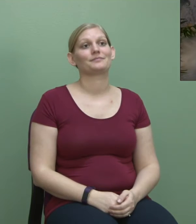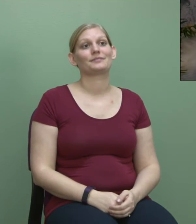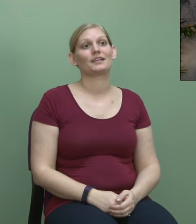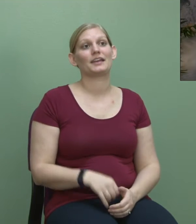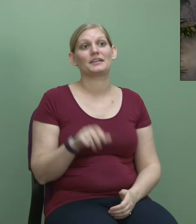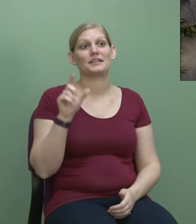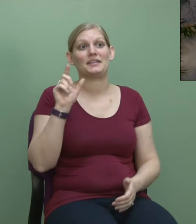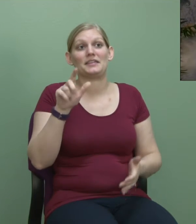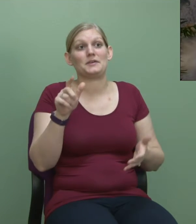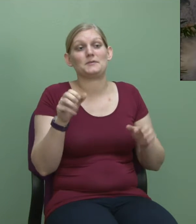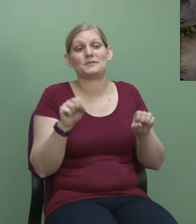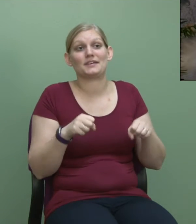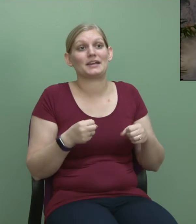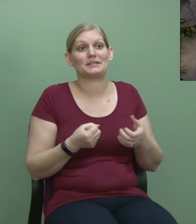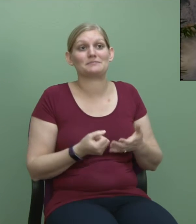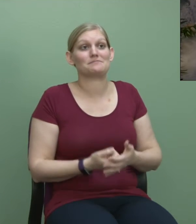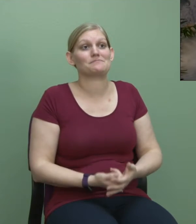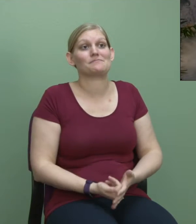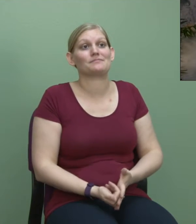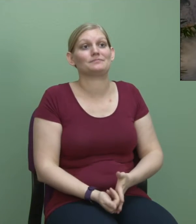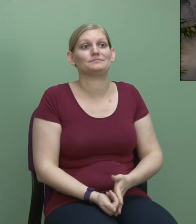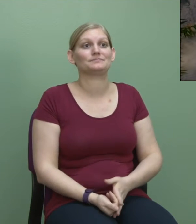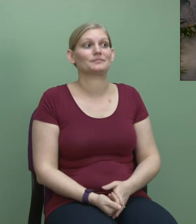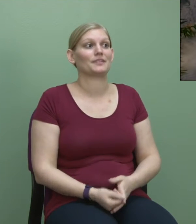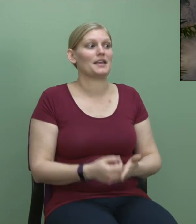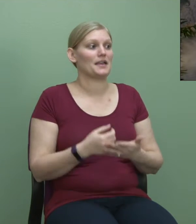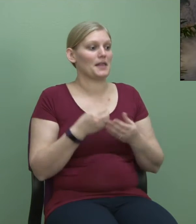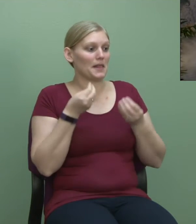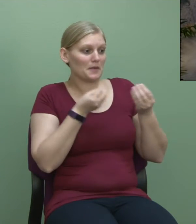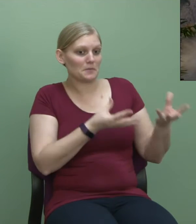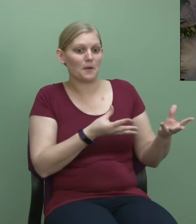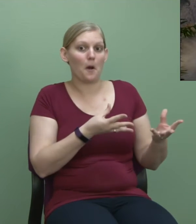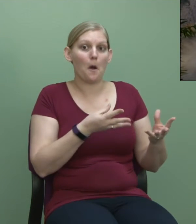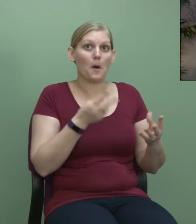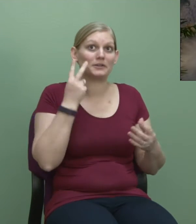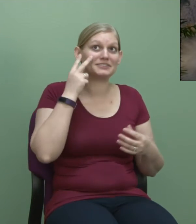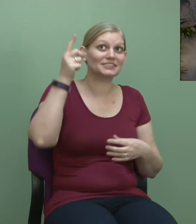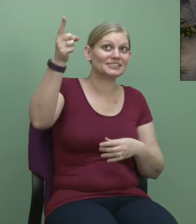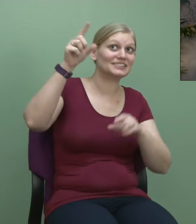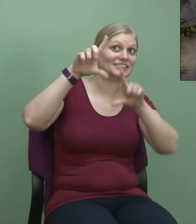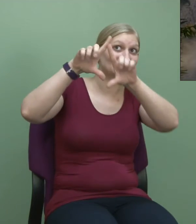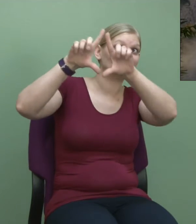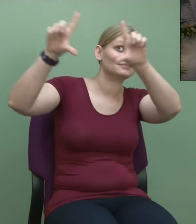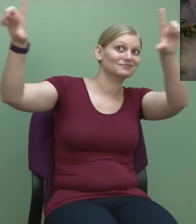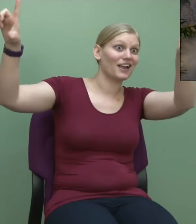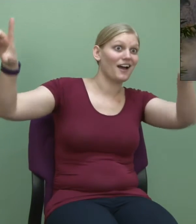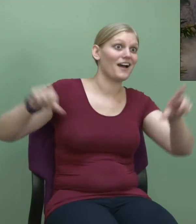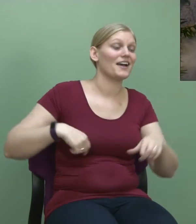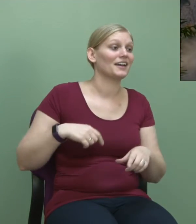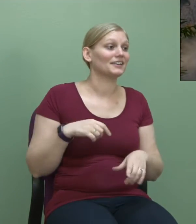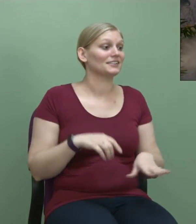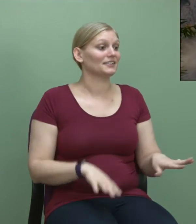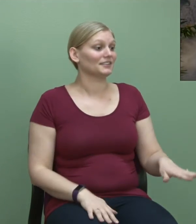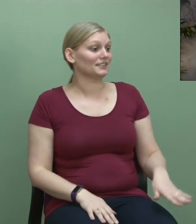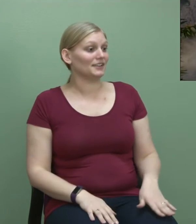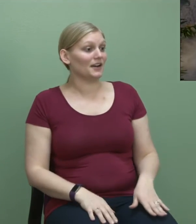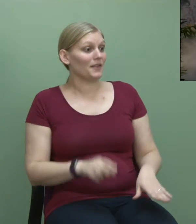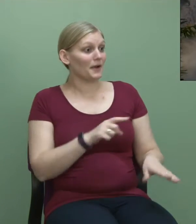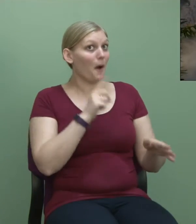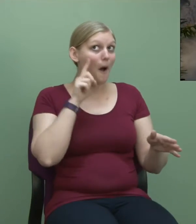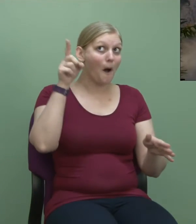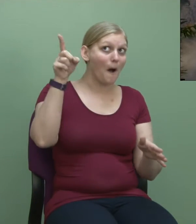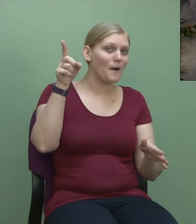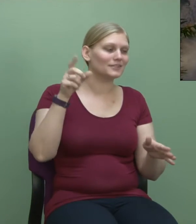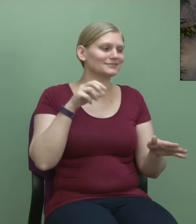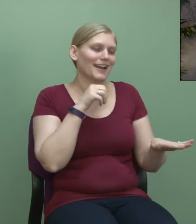and let them know that you read that sign so that you can understand. You don't necessarily have to say, "I read